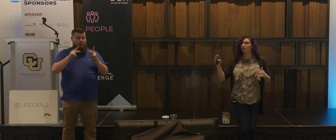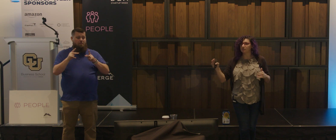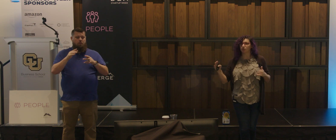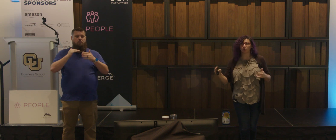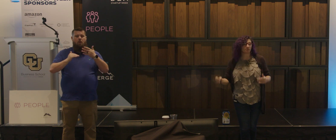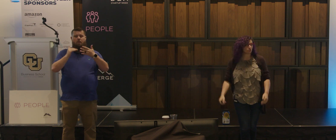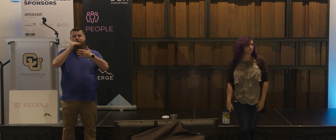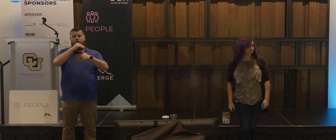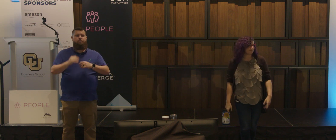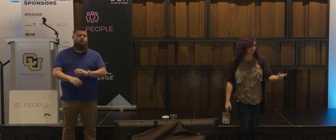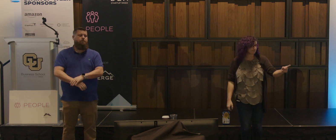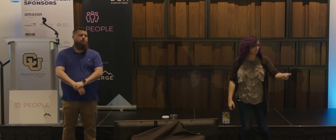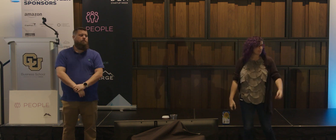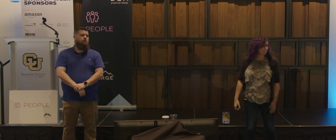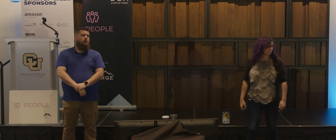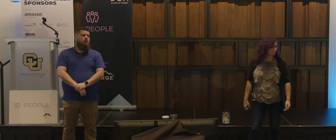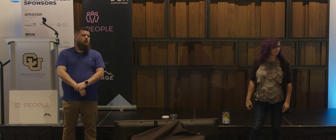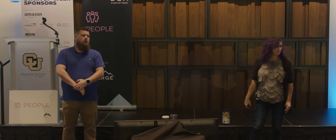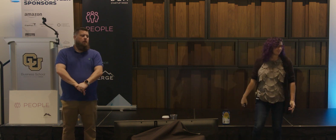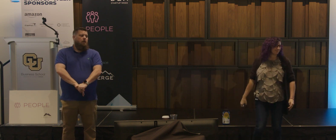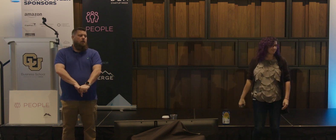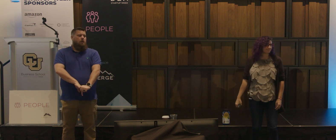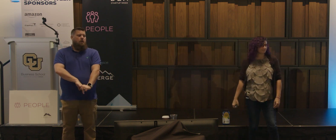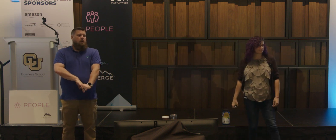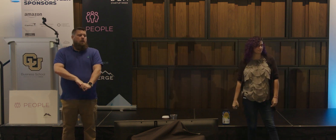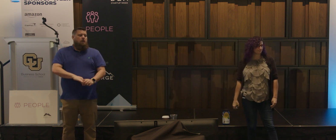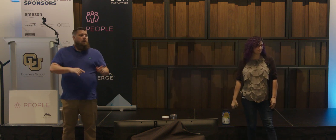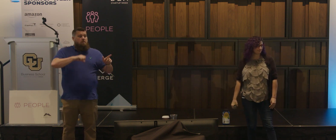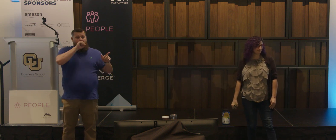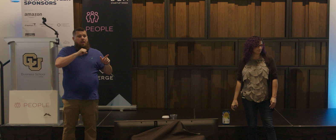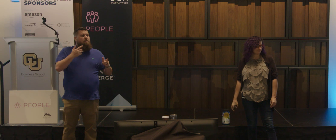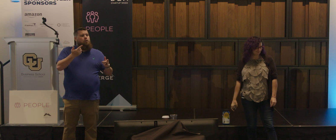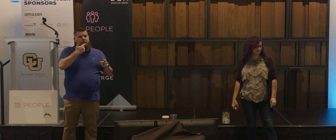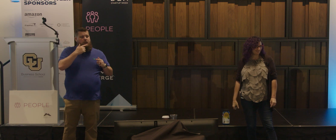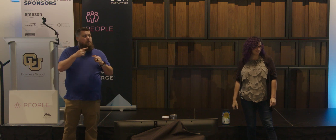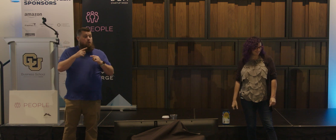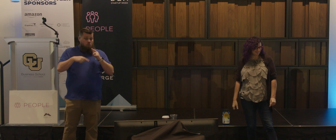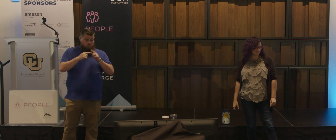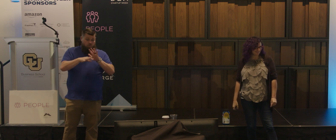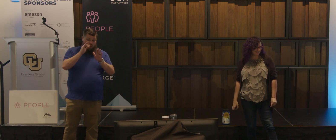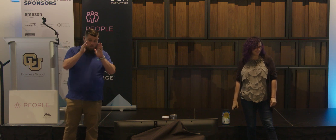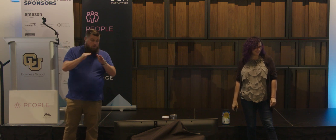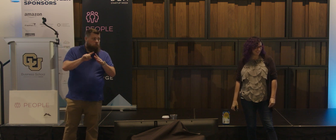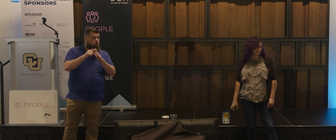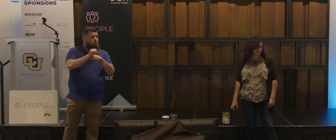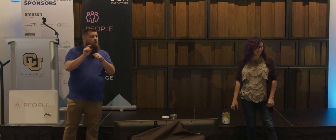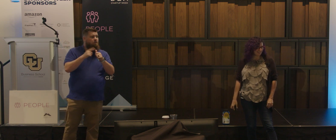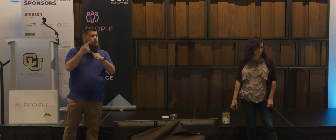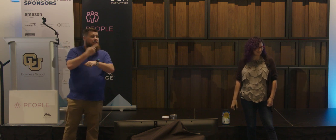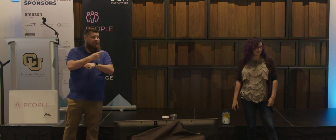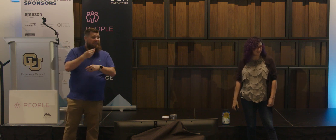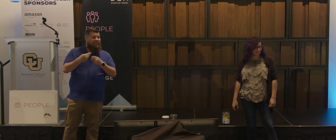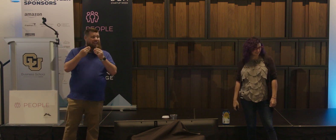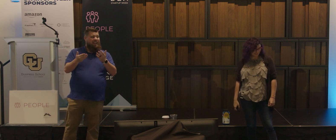at all levels of your organization. I really love what you said about once you found that person and they start working on the first day,